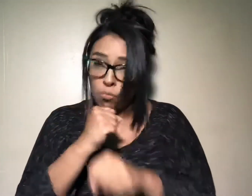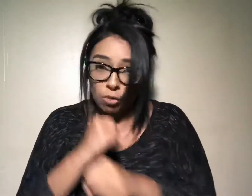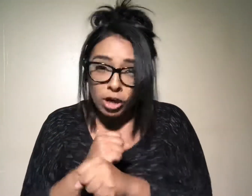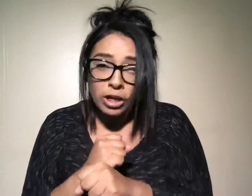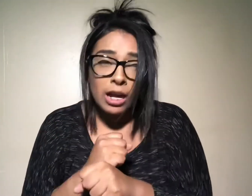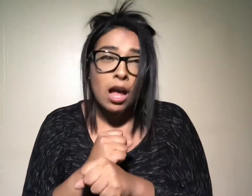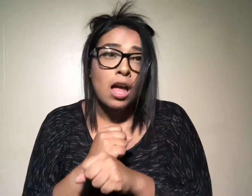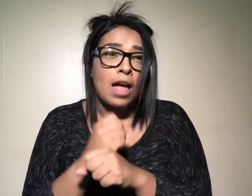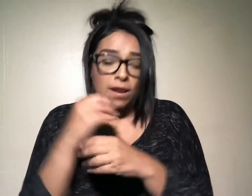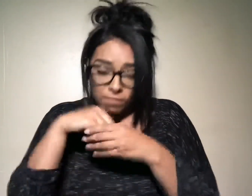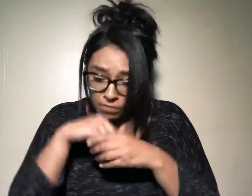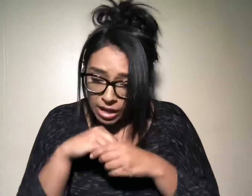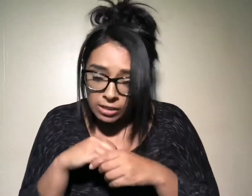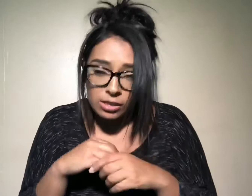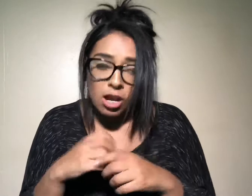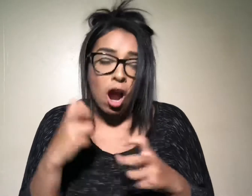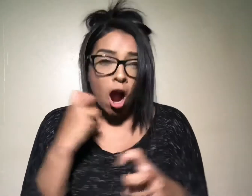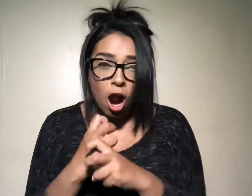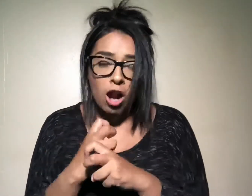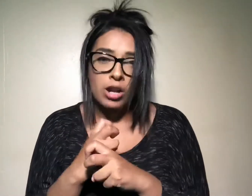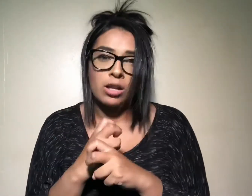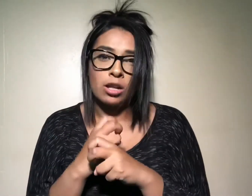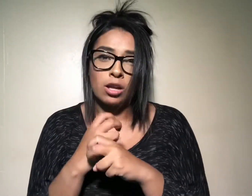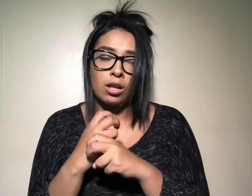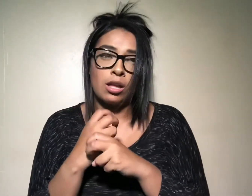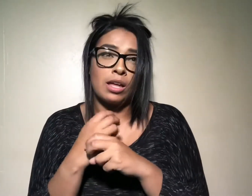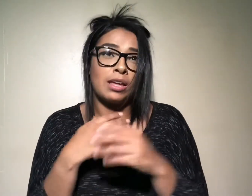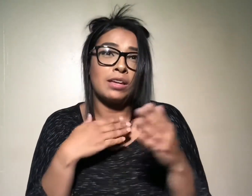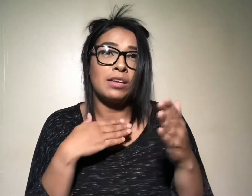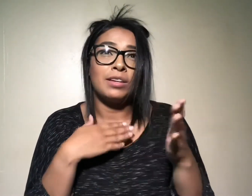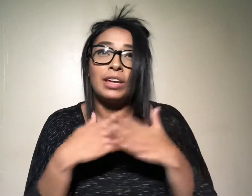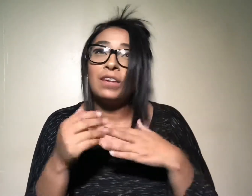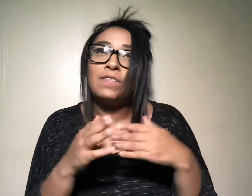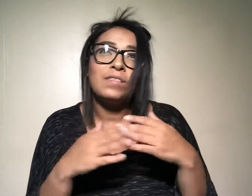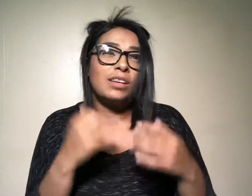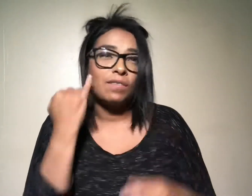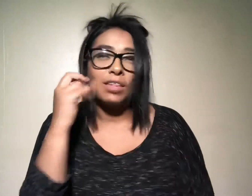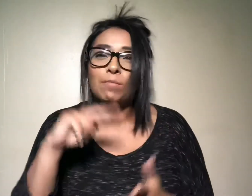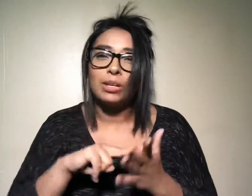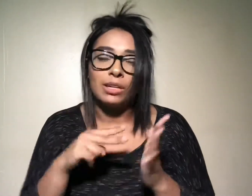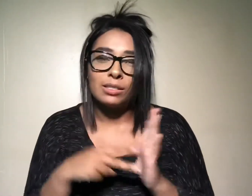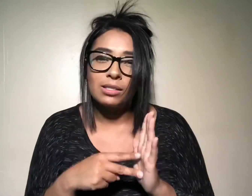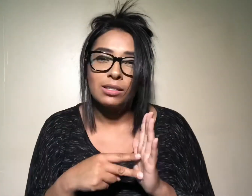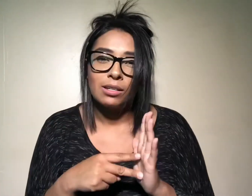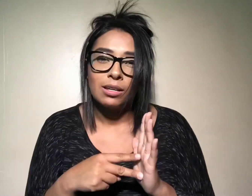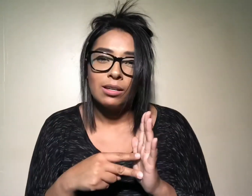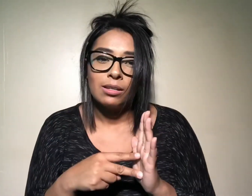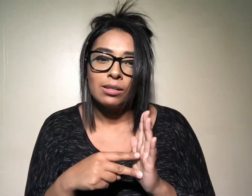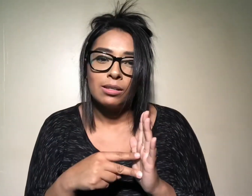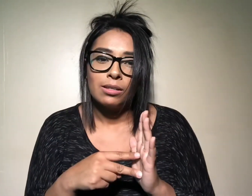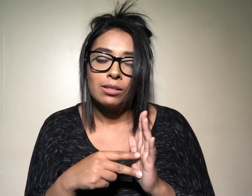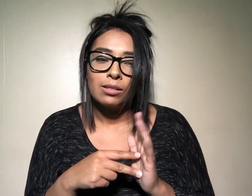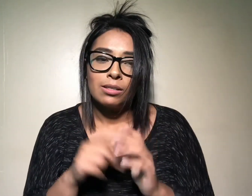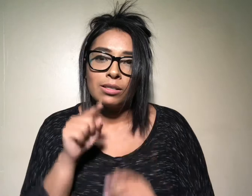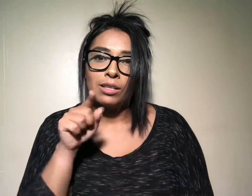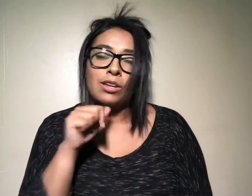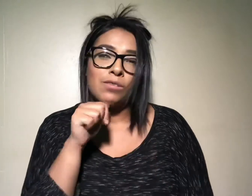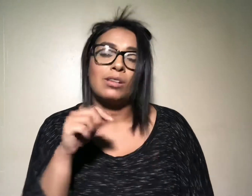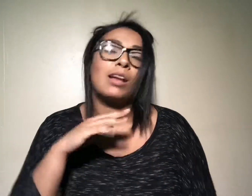and work and invest hard, even if it means you're